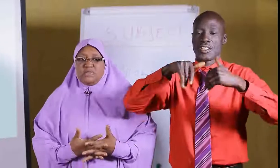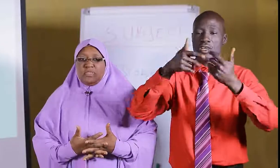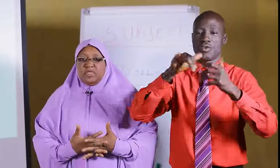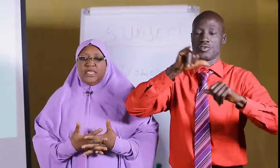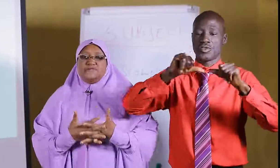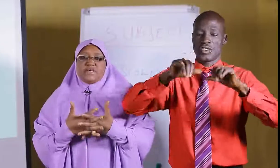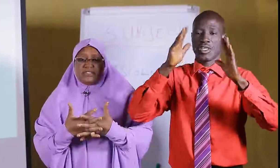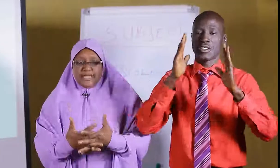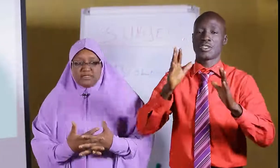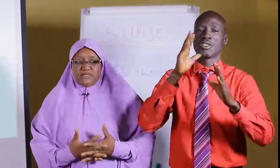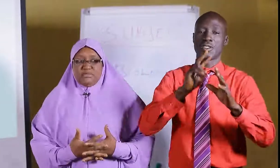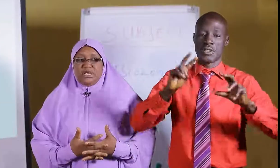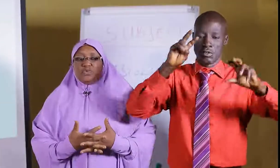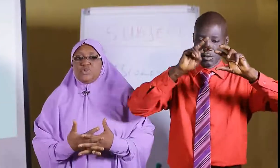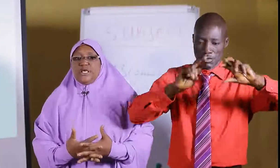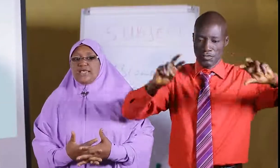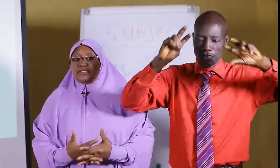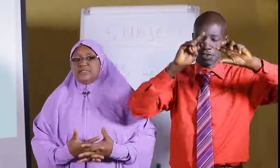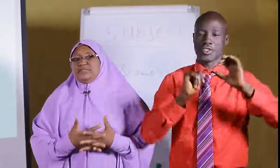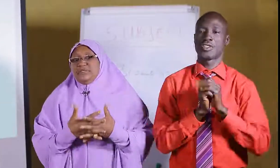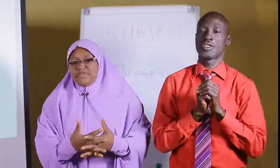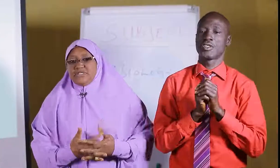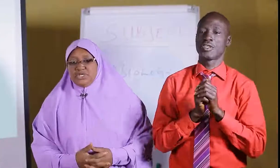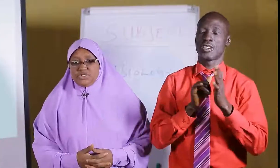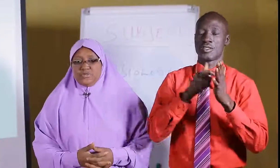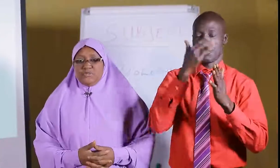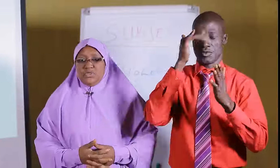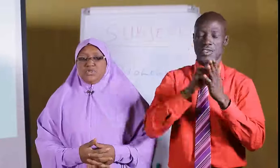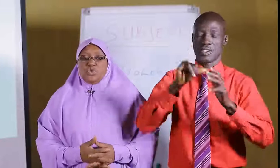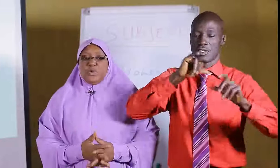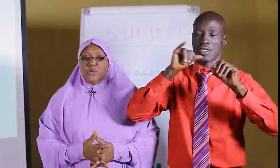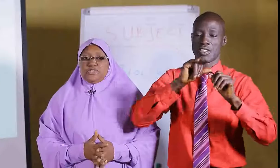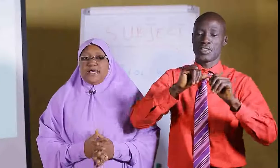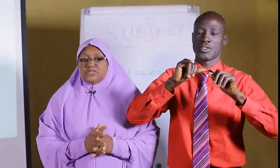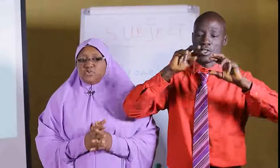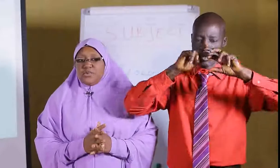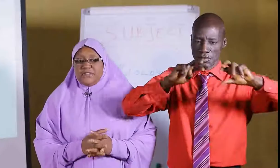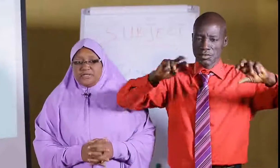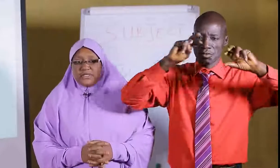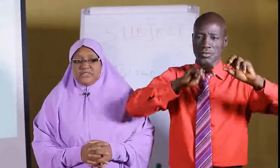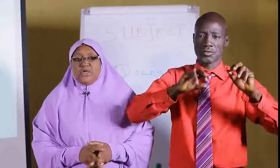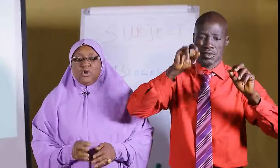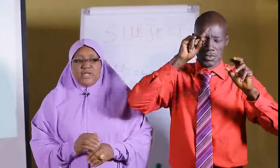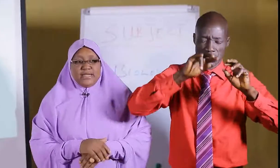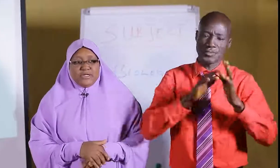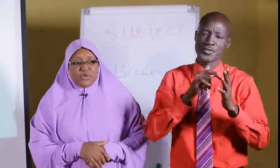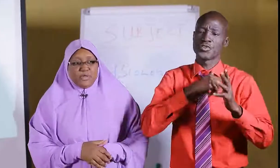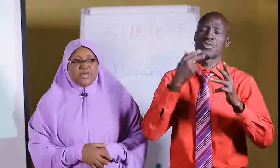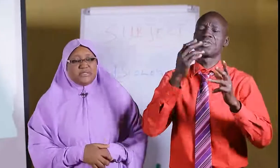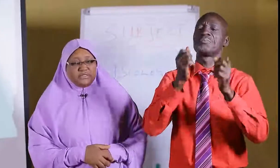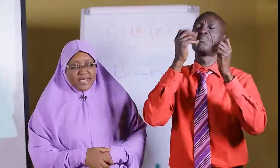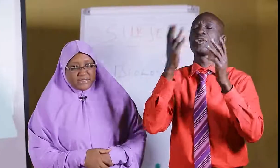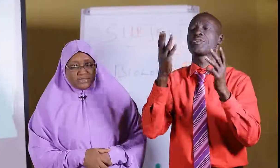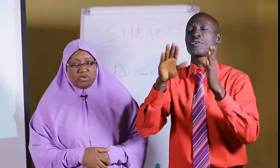scientists investigate, because we know science is investigation. So we looked at so many things under that